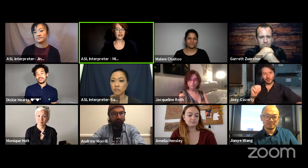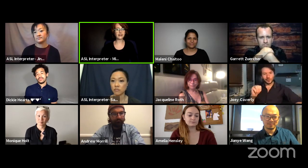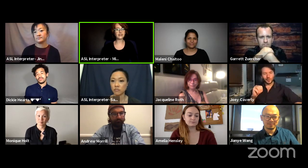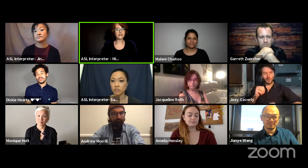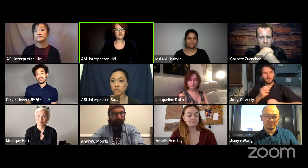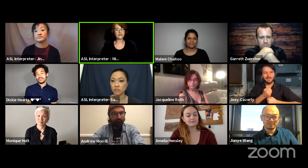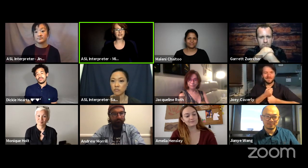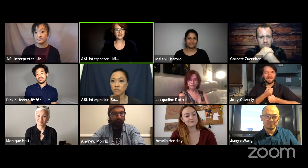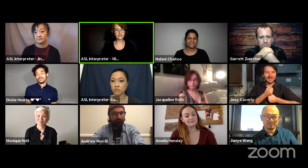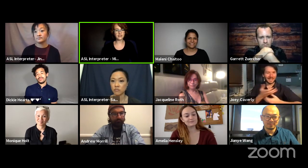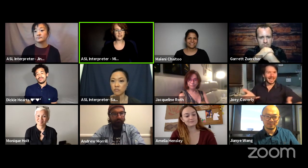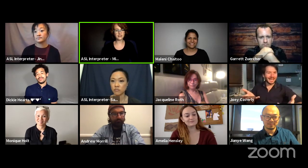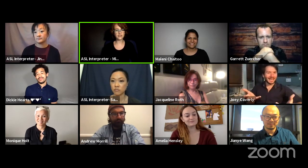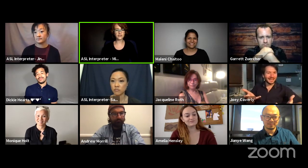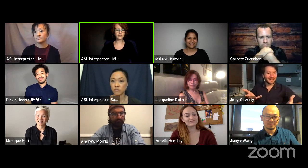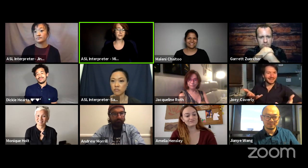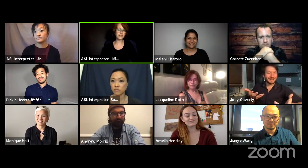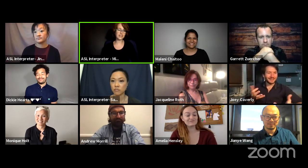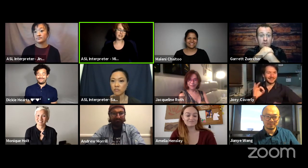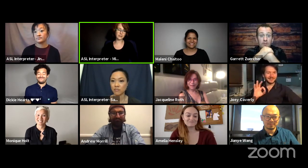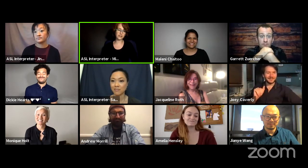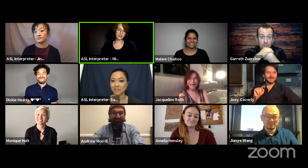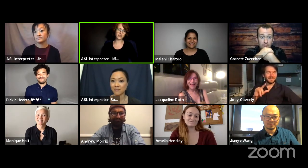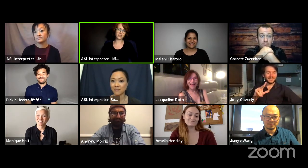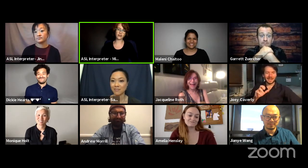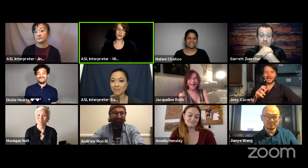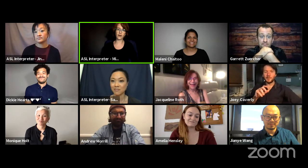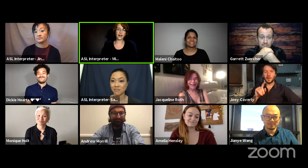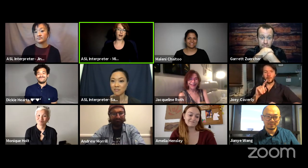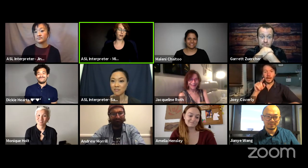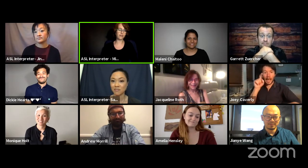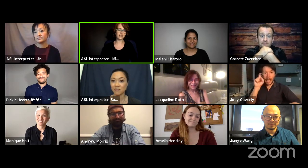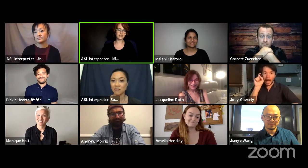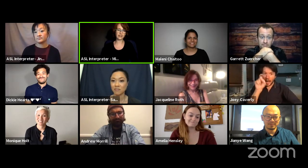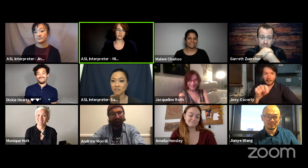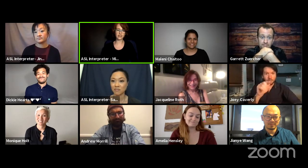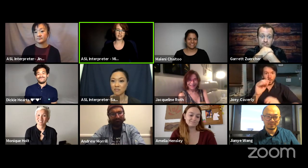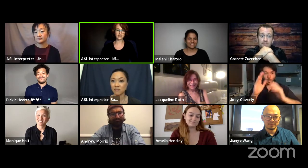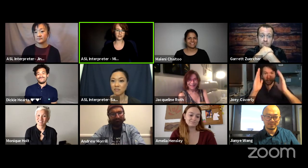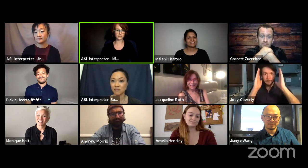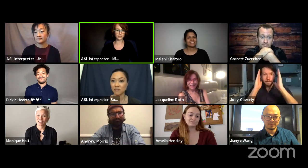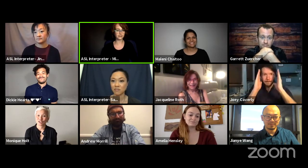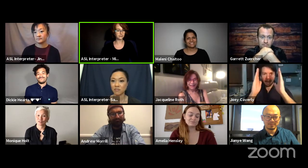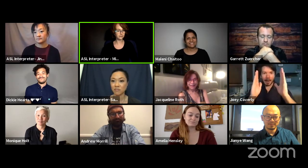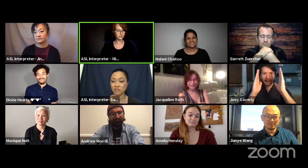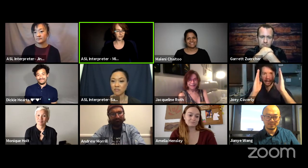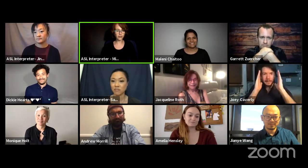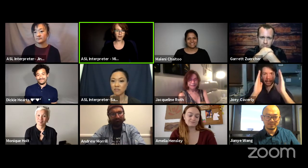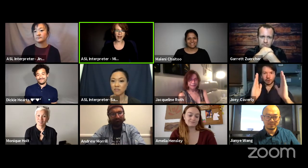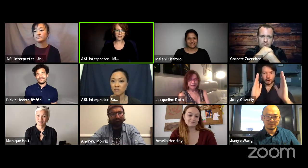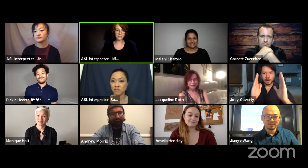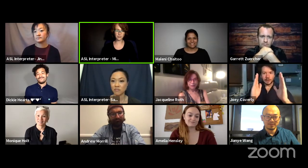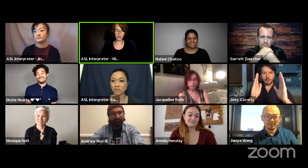And Zoom fatigue, which, you know, all of us can relate to, you have to